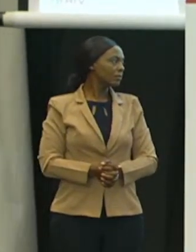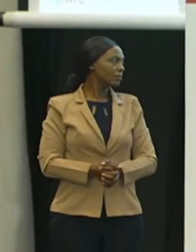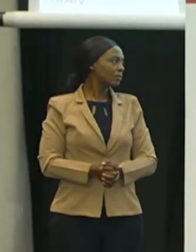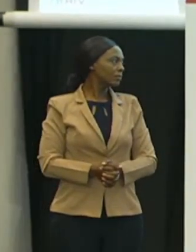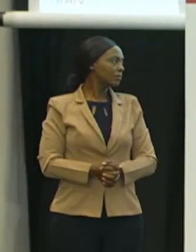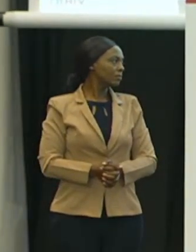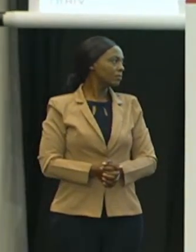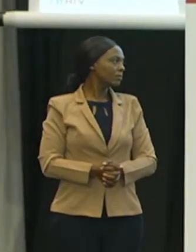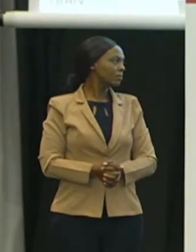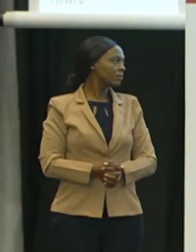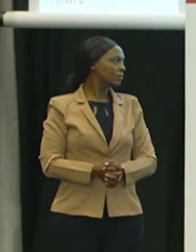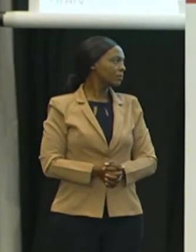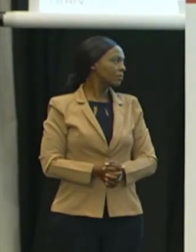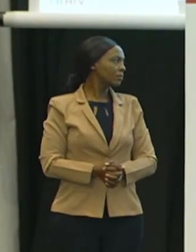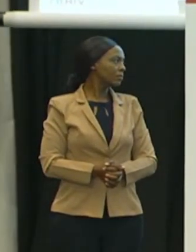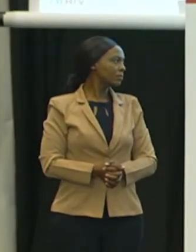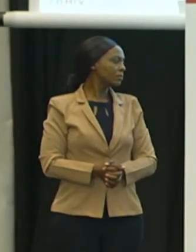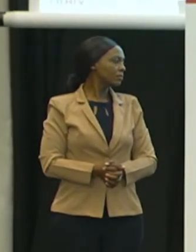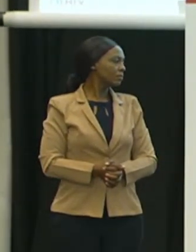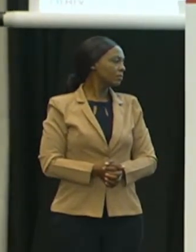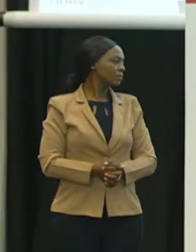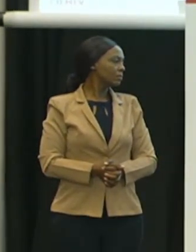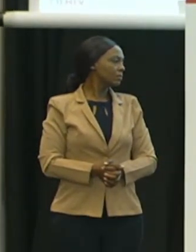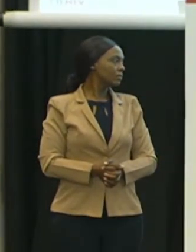I can press it. All right.